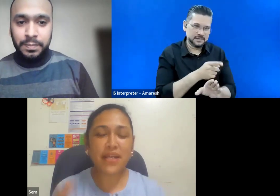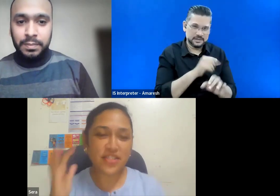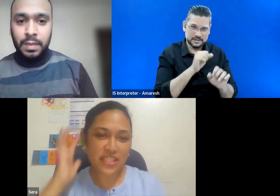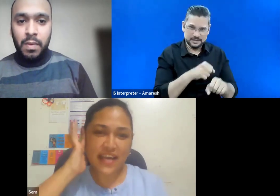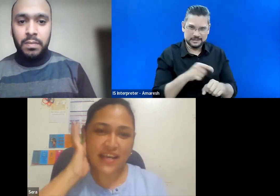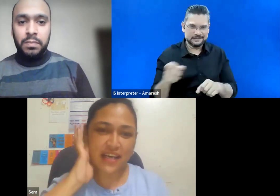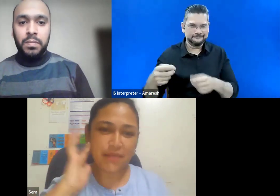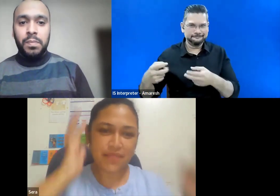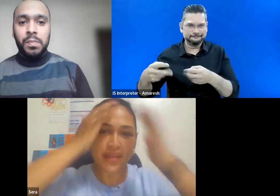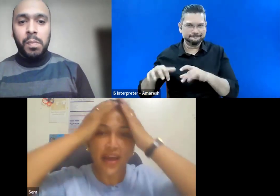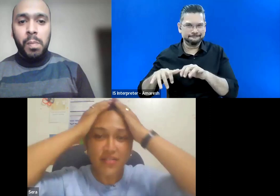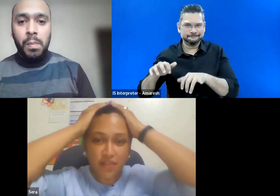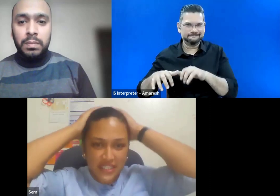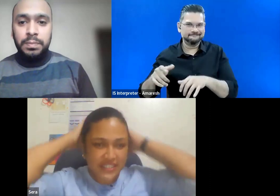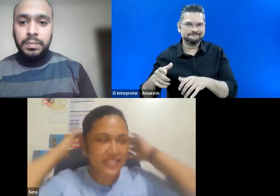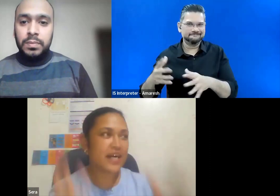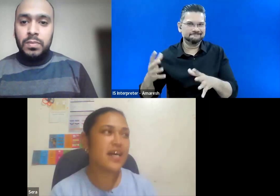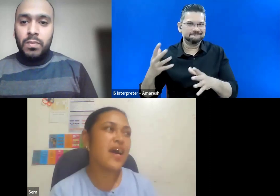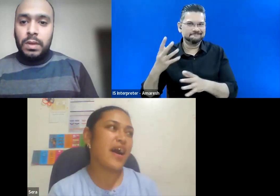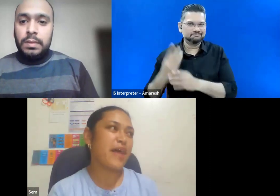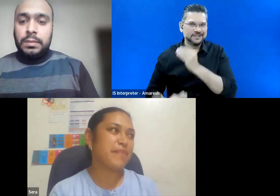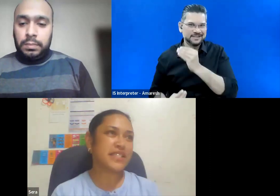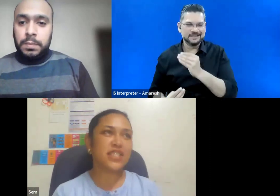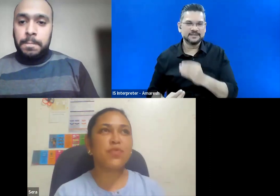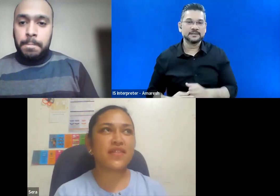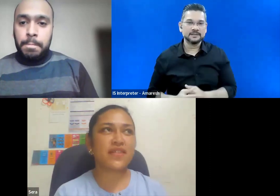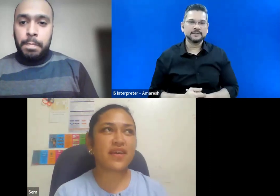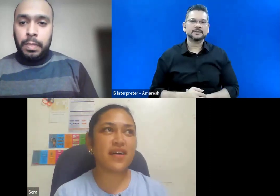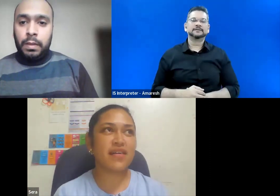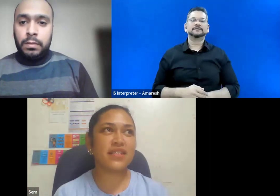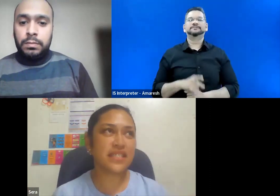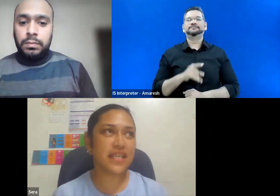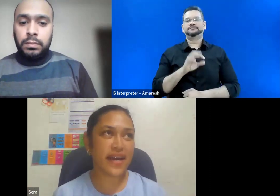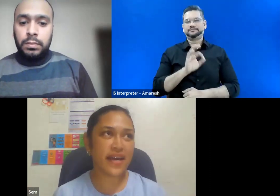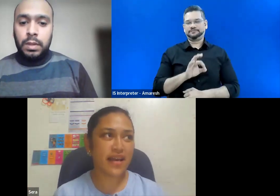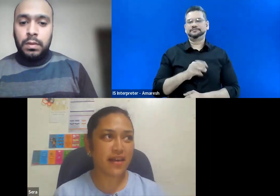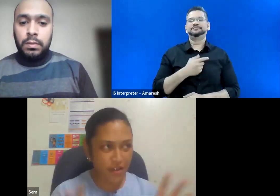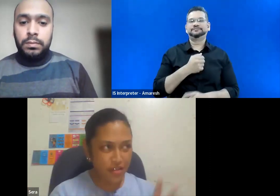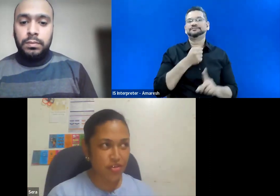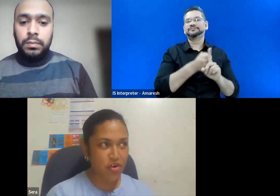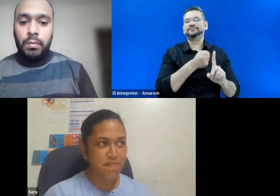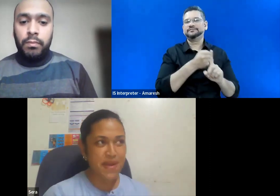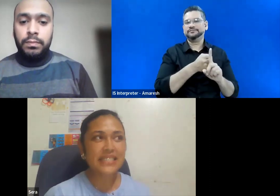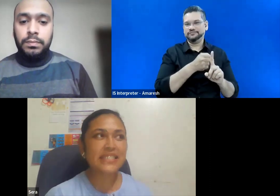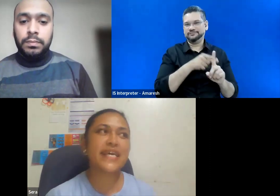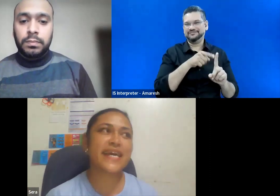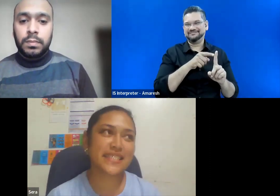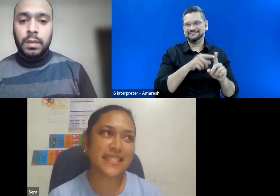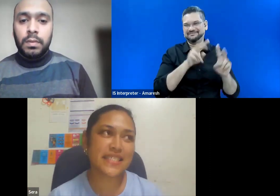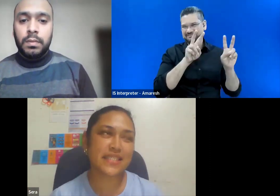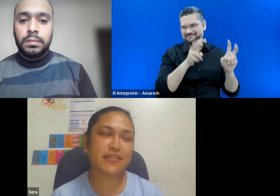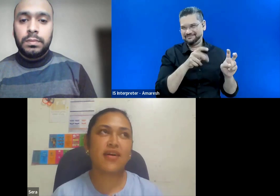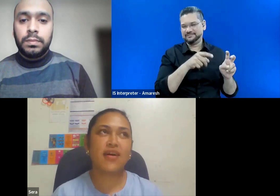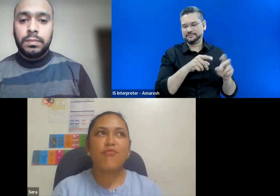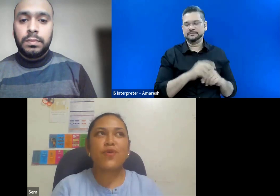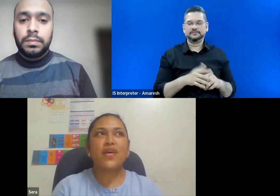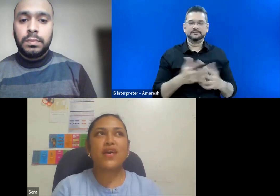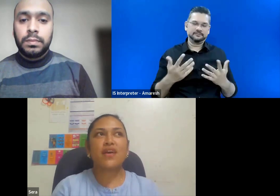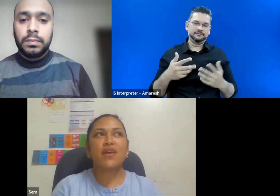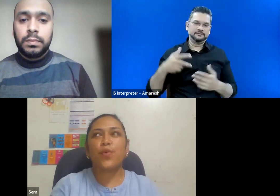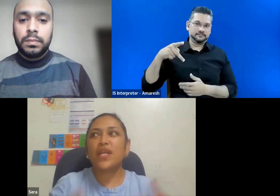Okay, so I mentioned like advocacy, yeah? I'm pleading with TCIA, like even though PSA